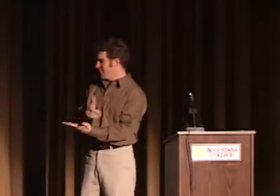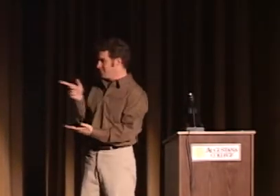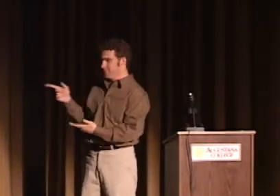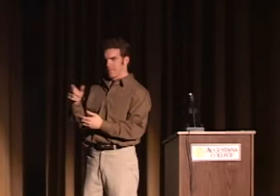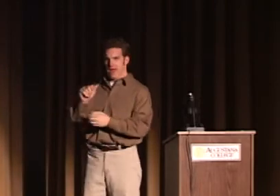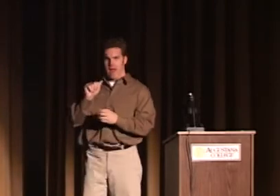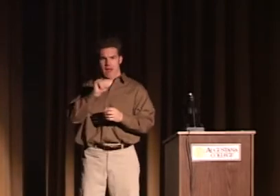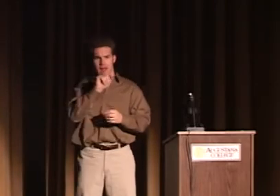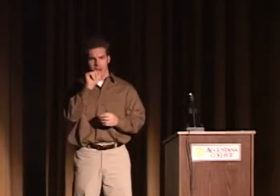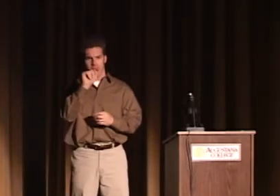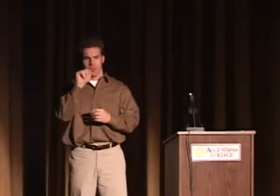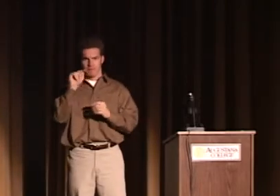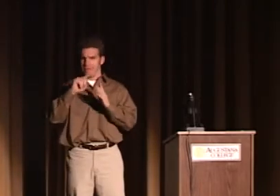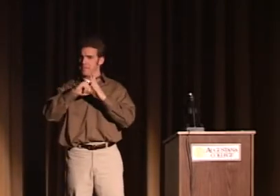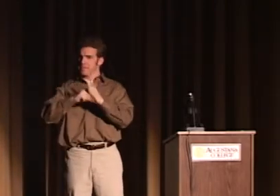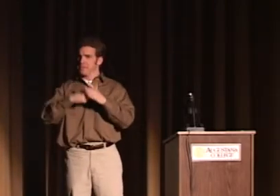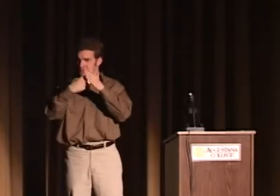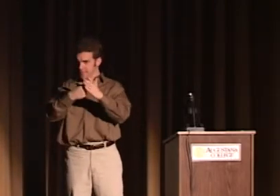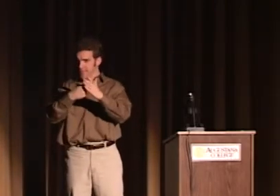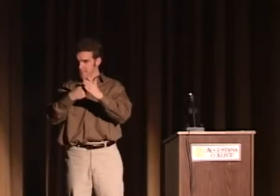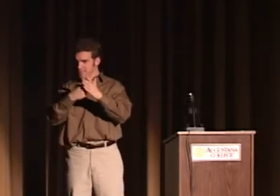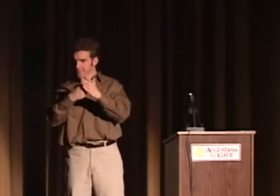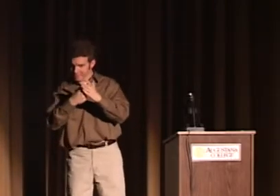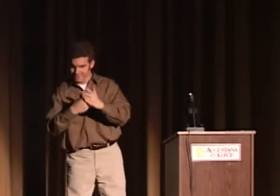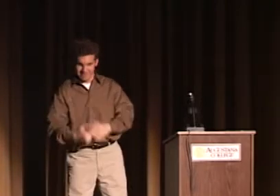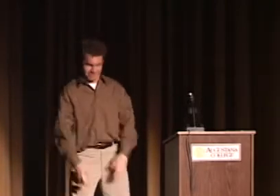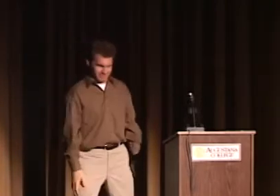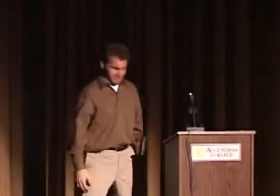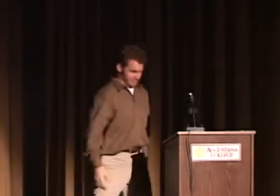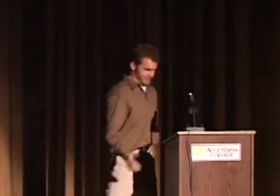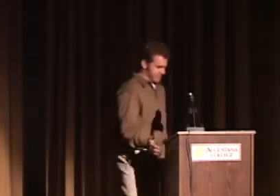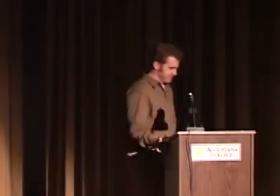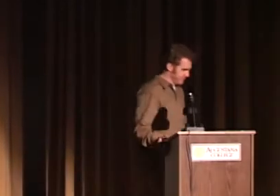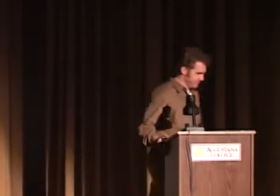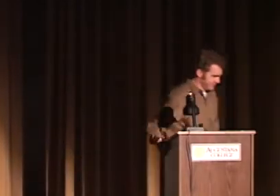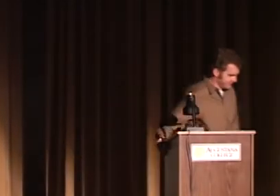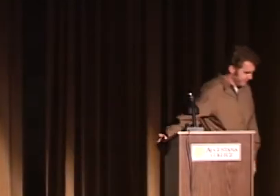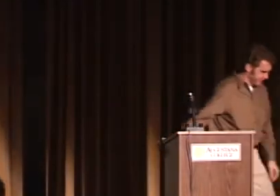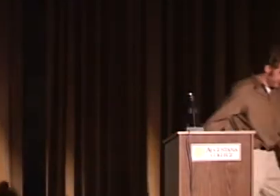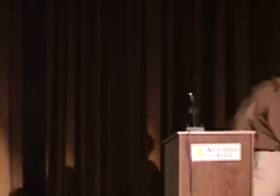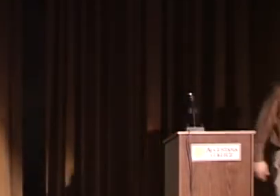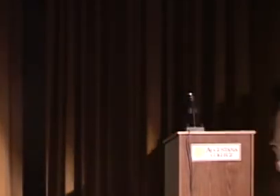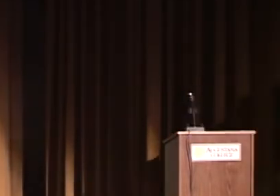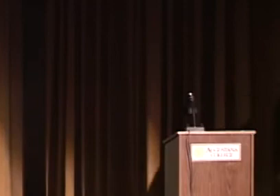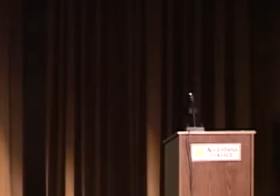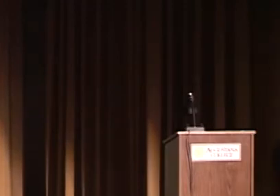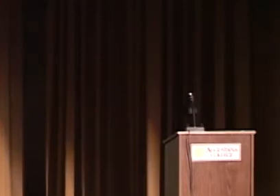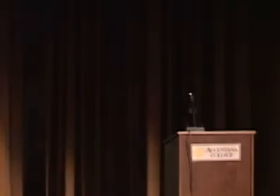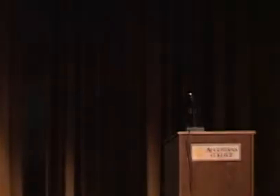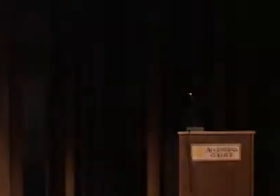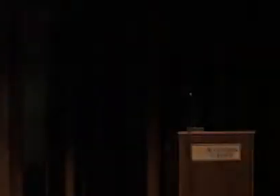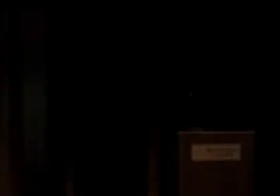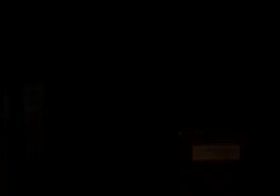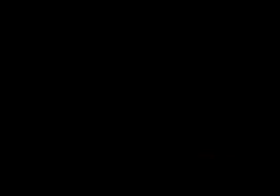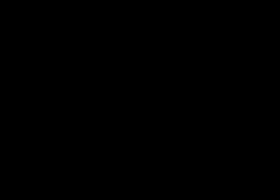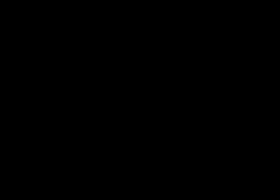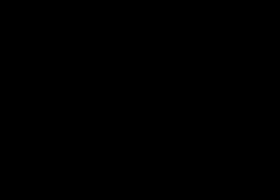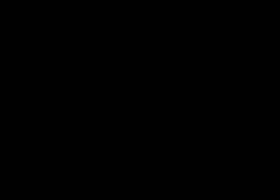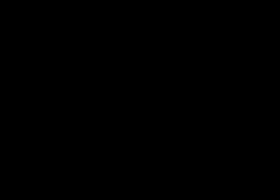I'm going to introduce an ASL song now the group will be doing, titled "At the Beginning." You let